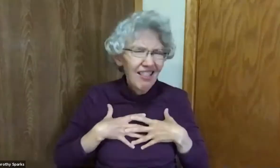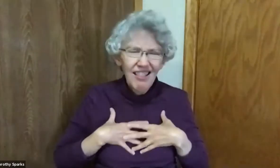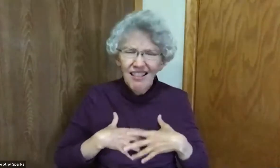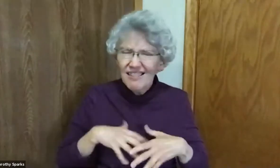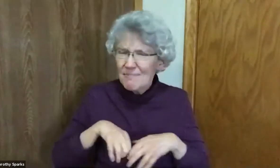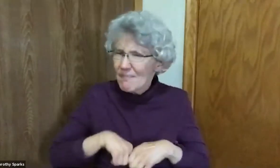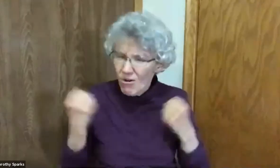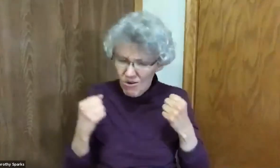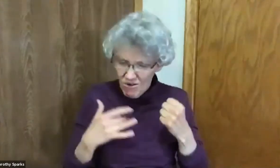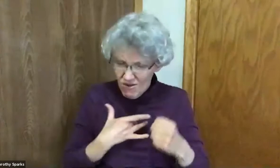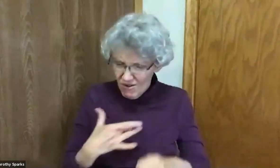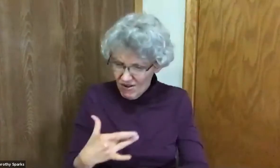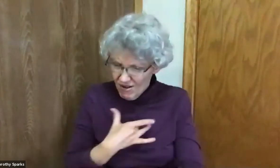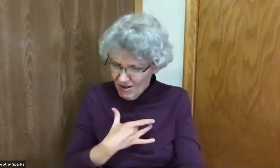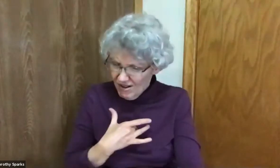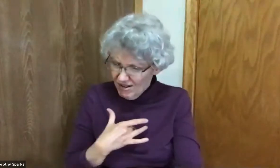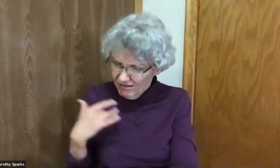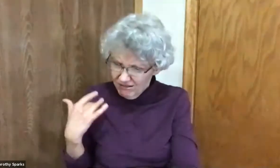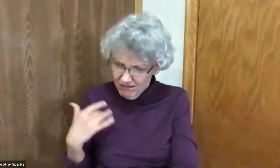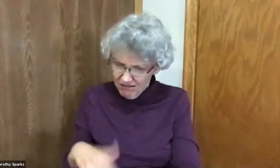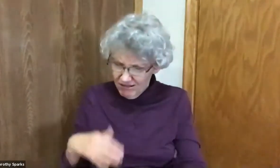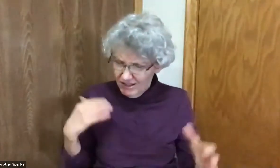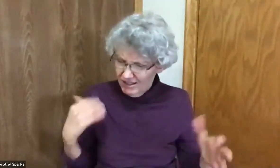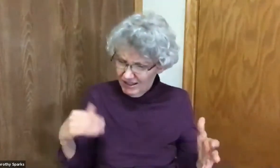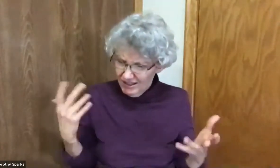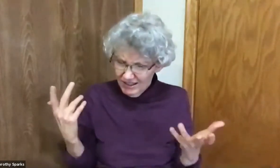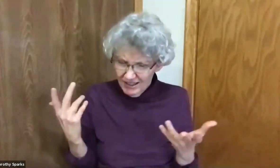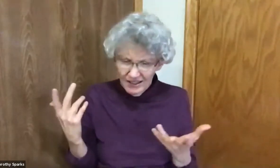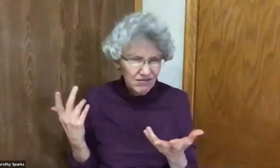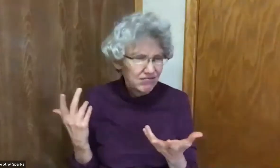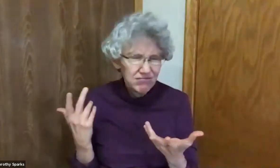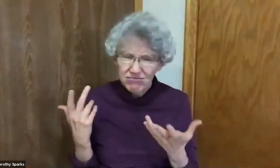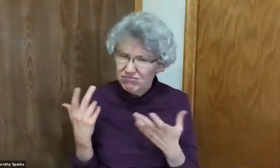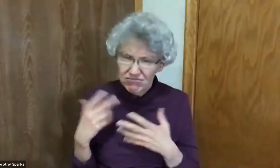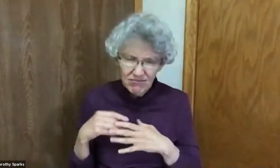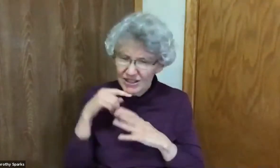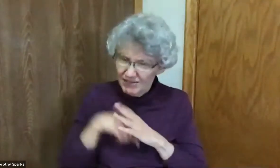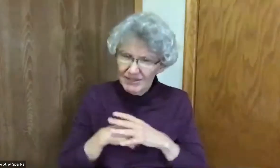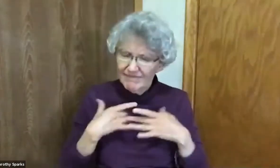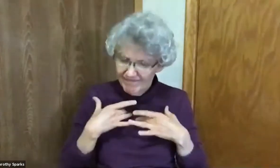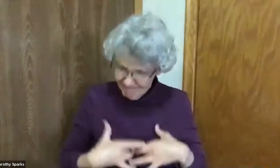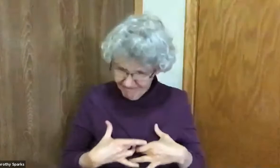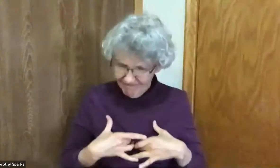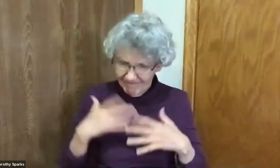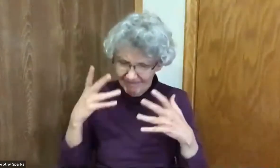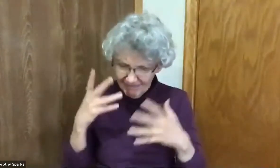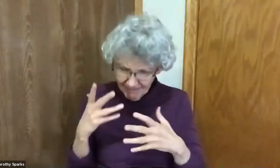Jerusalem, still in ruins. Their hearts were broken and they were very sad.